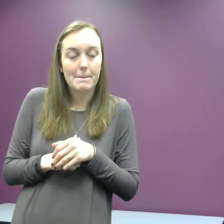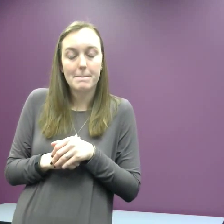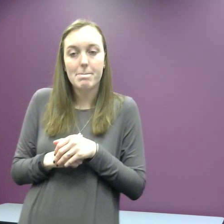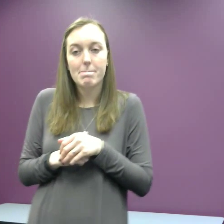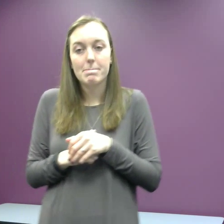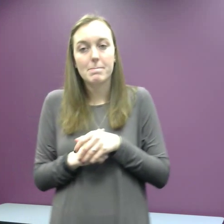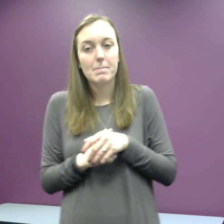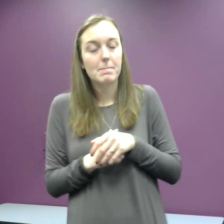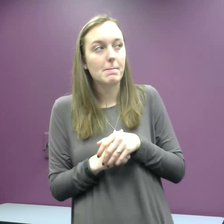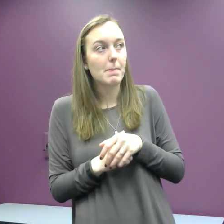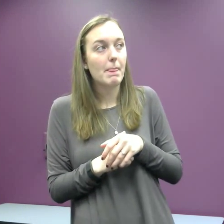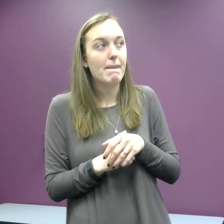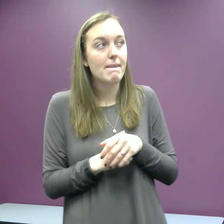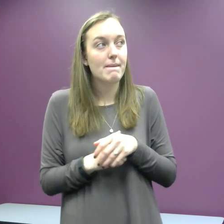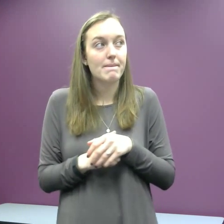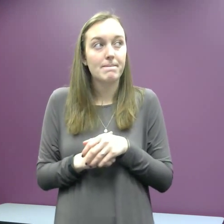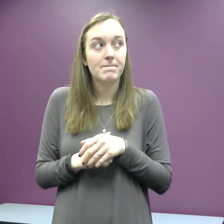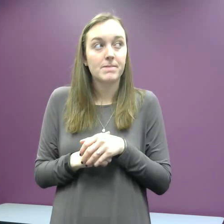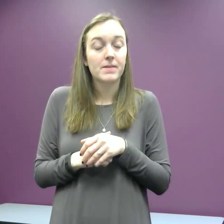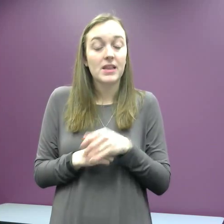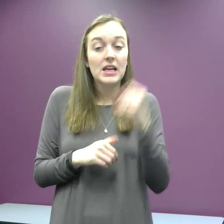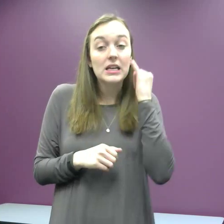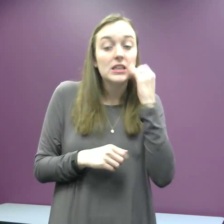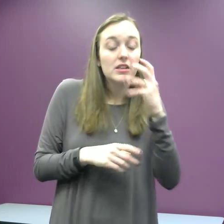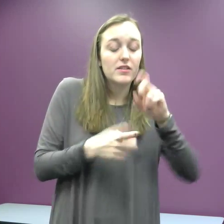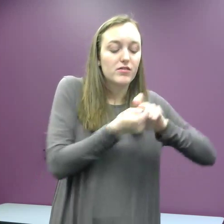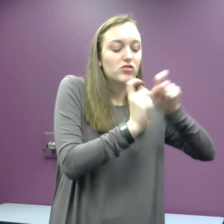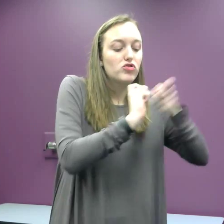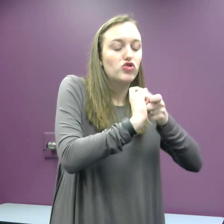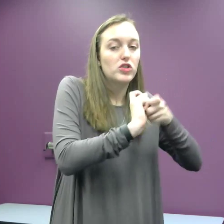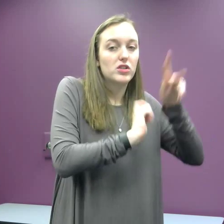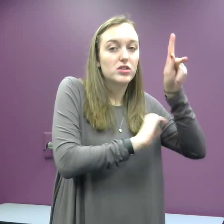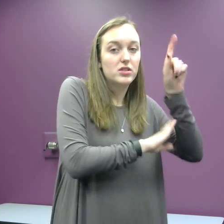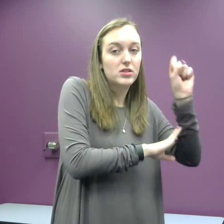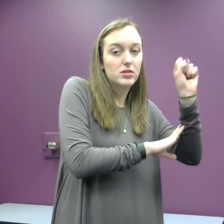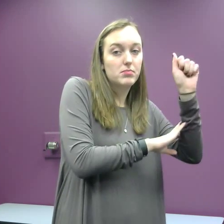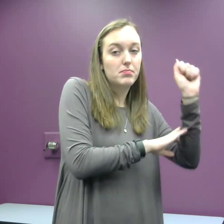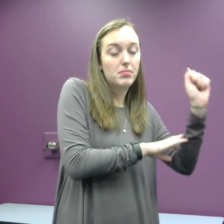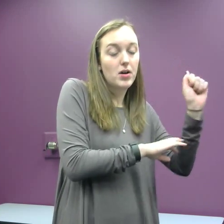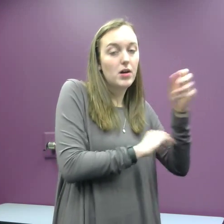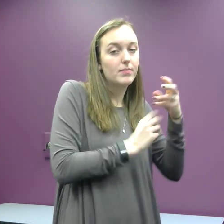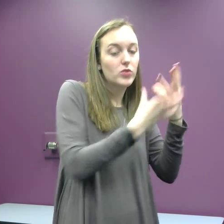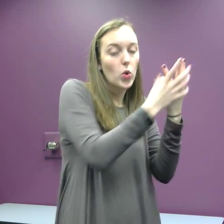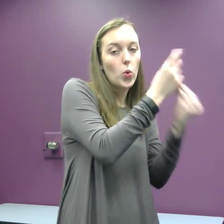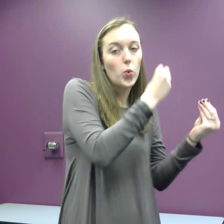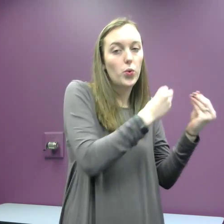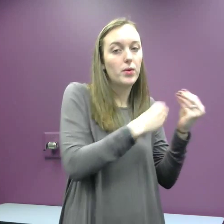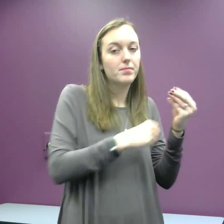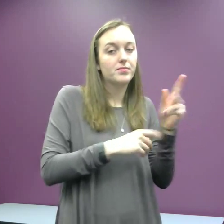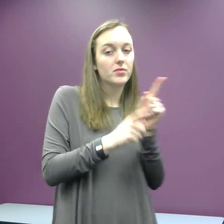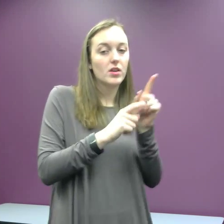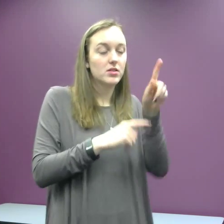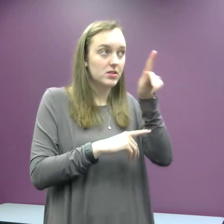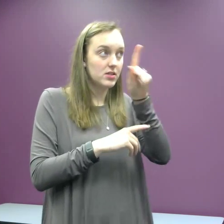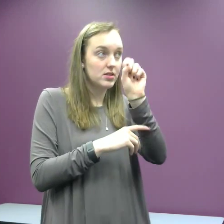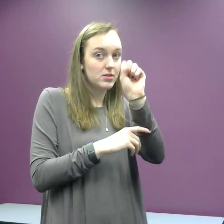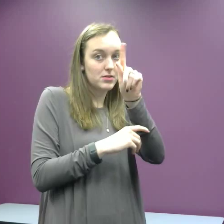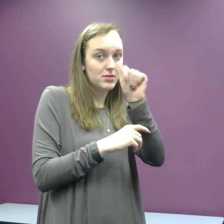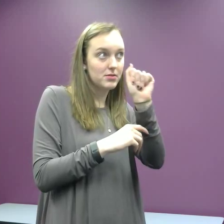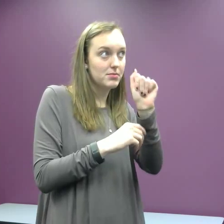return, and you put it on, say, spa suction pool return, then you would, or rather pool suction